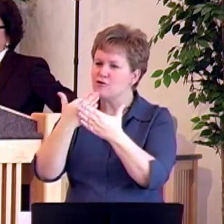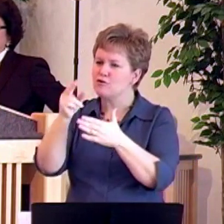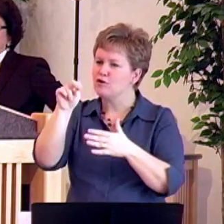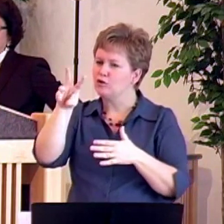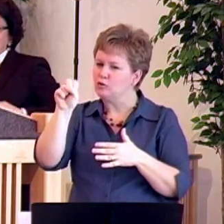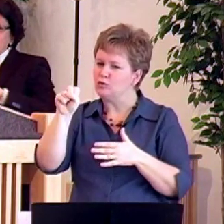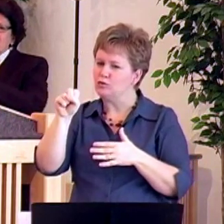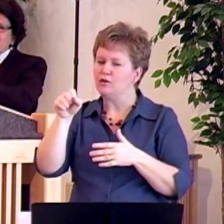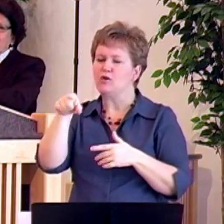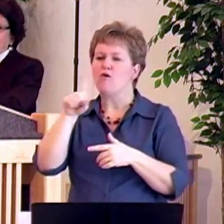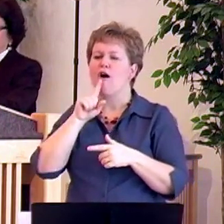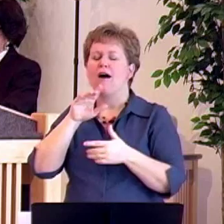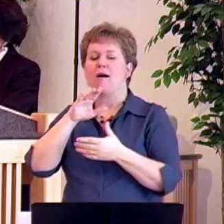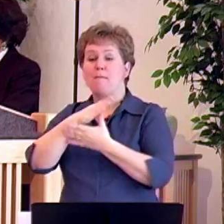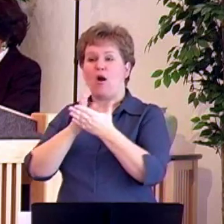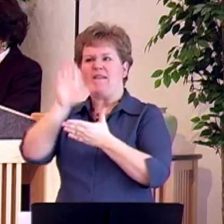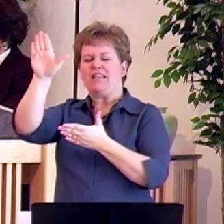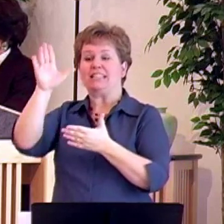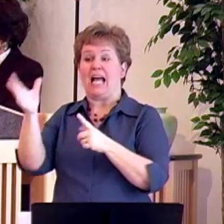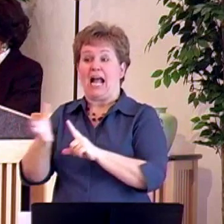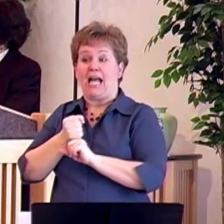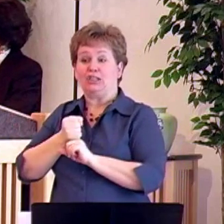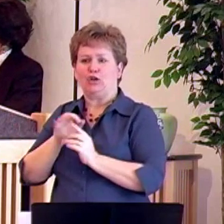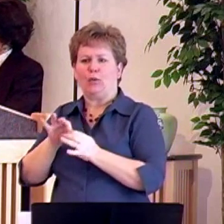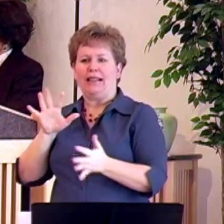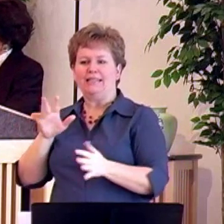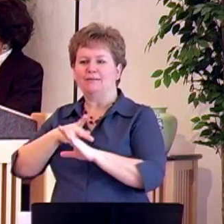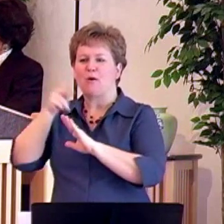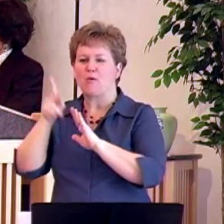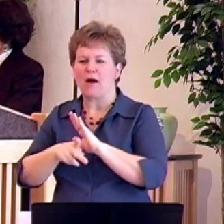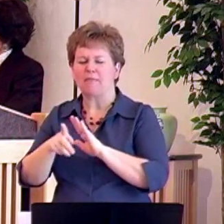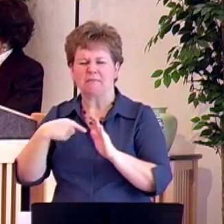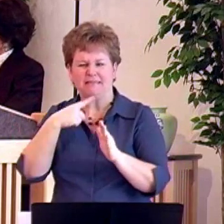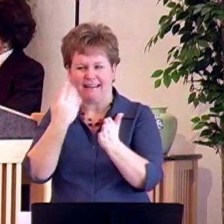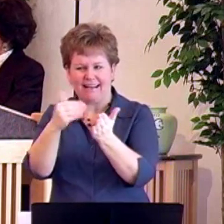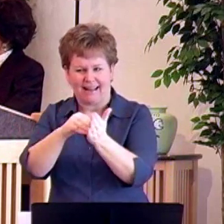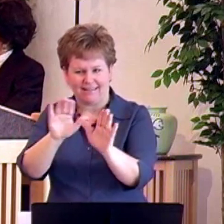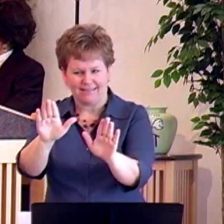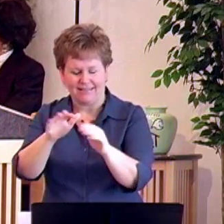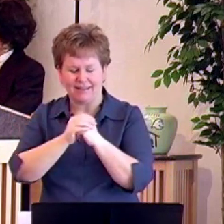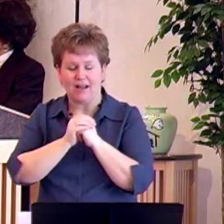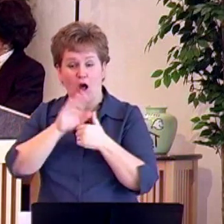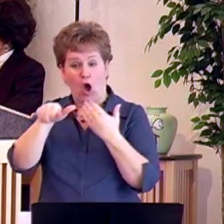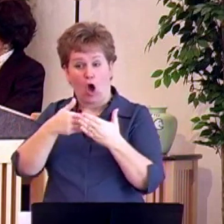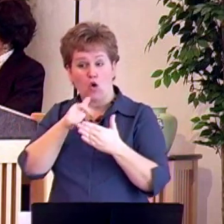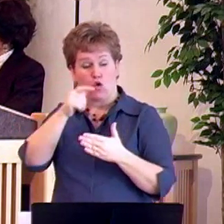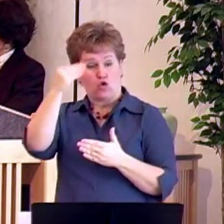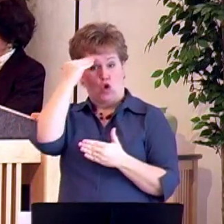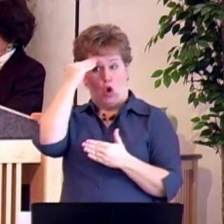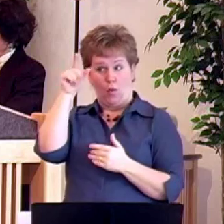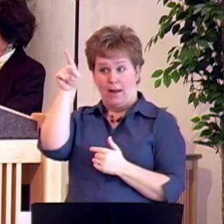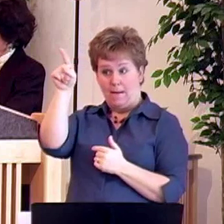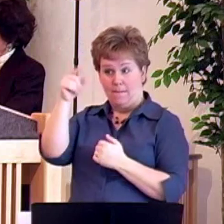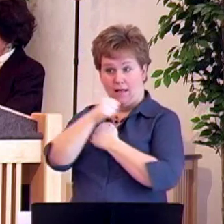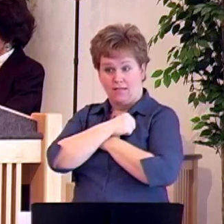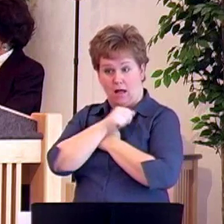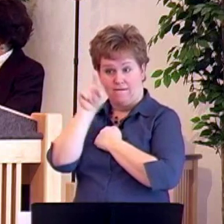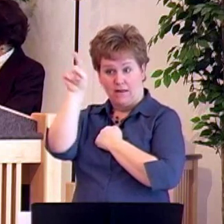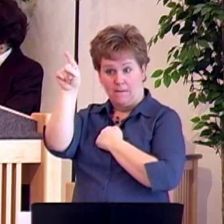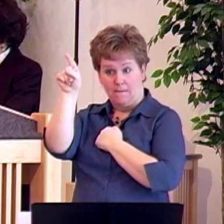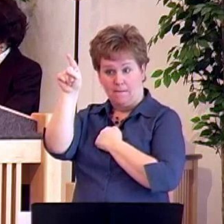of his catch and release program too. Now let me repeat that. All who know him and love him.